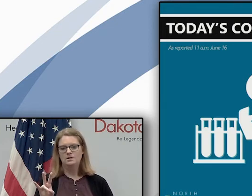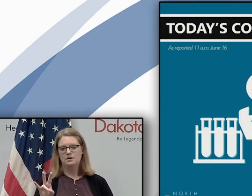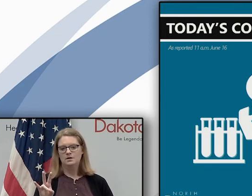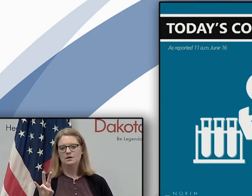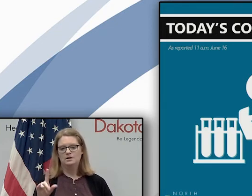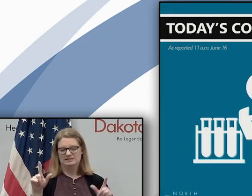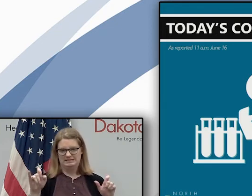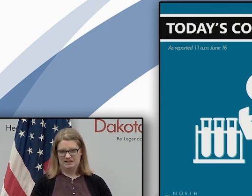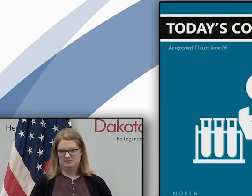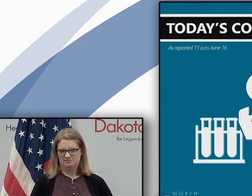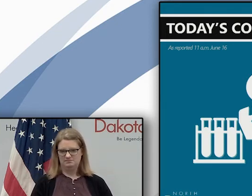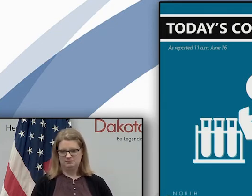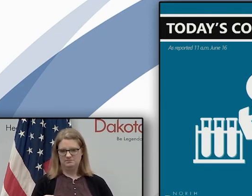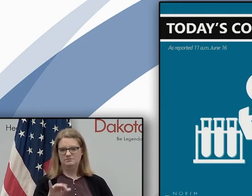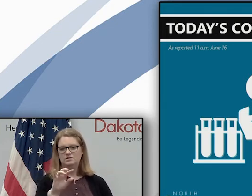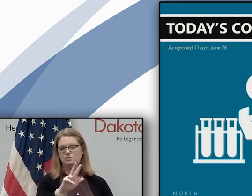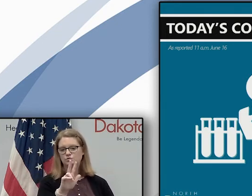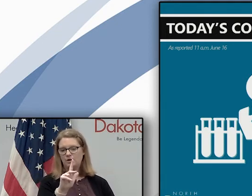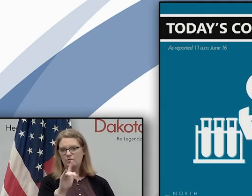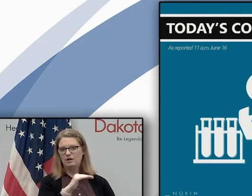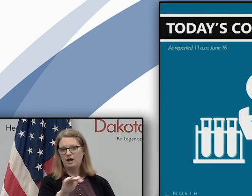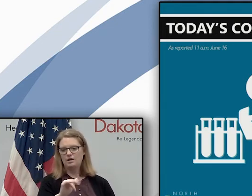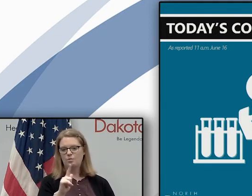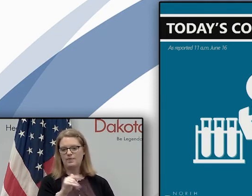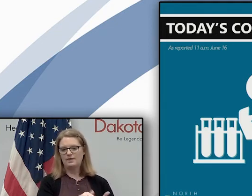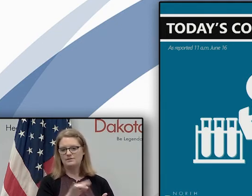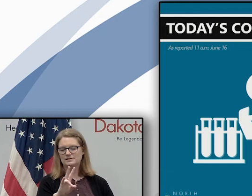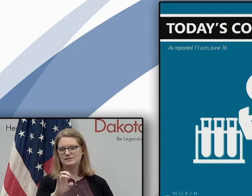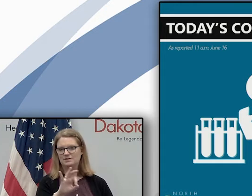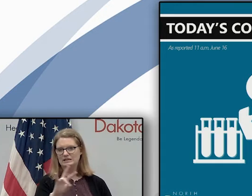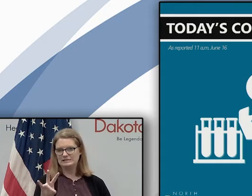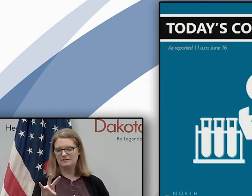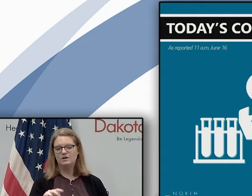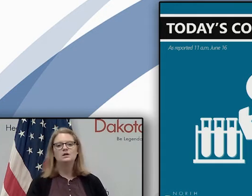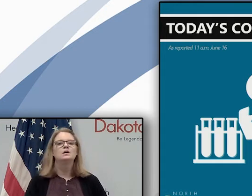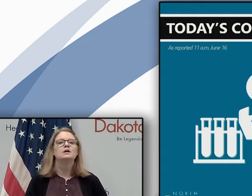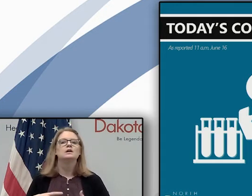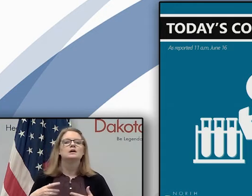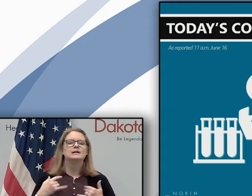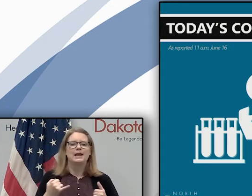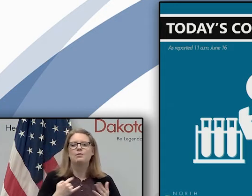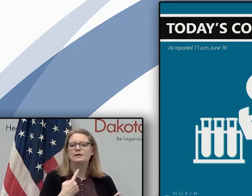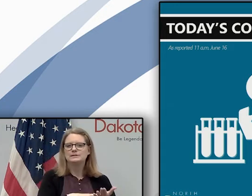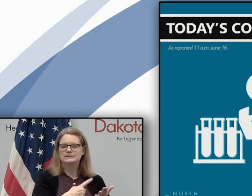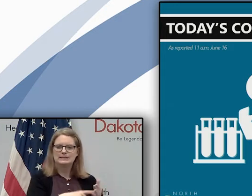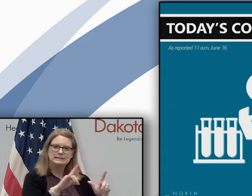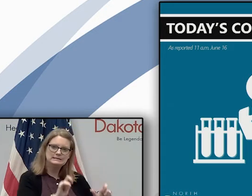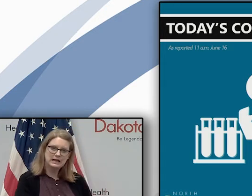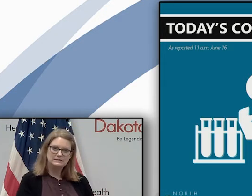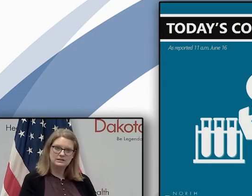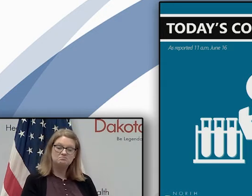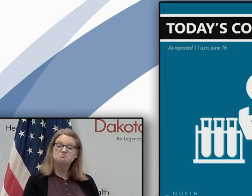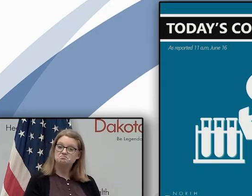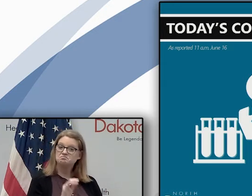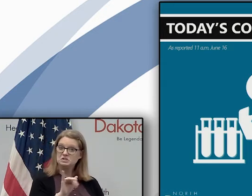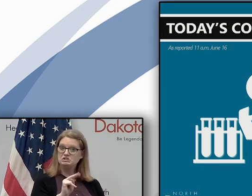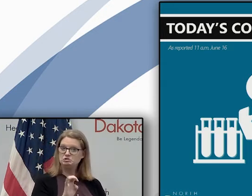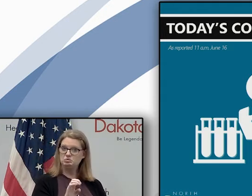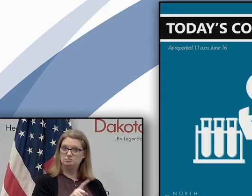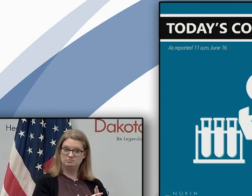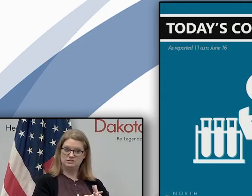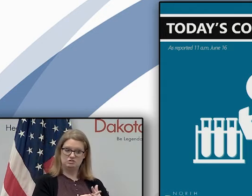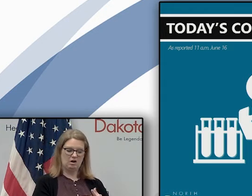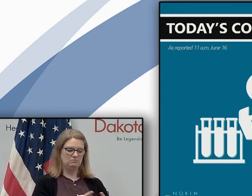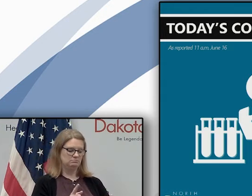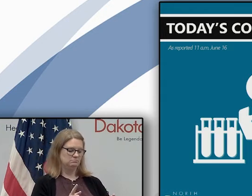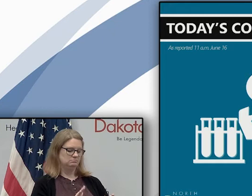1,797 tests that were conducted. And let me just talk a little bit about testing. We've had a great start to June through the